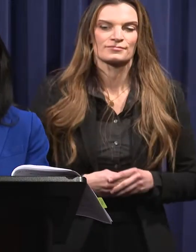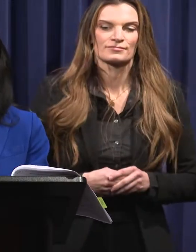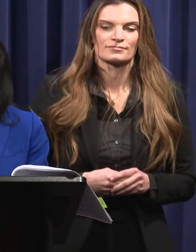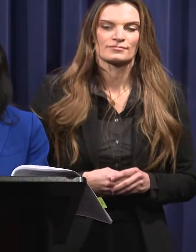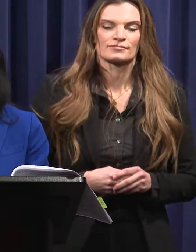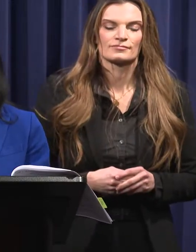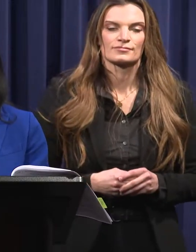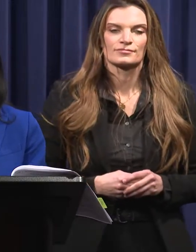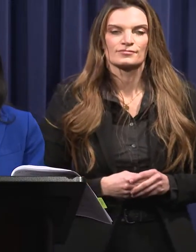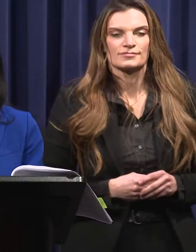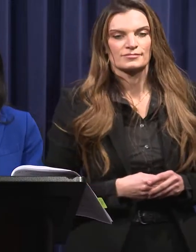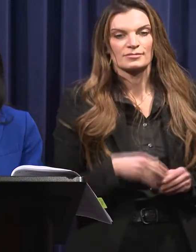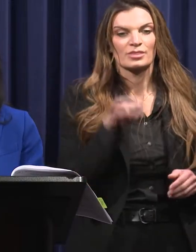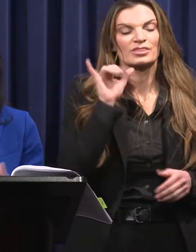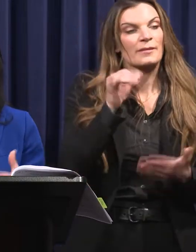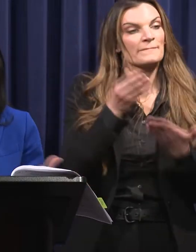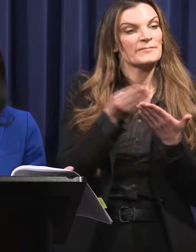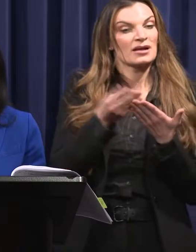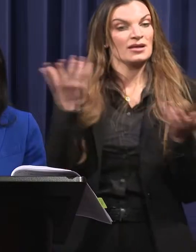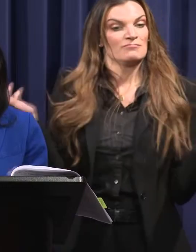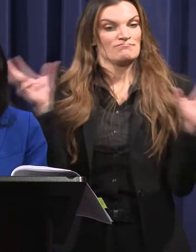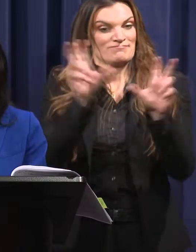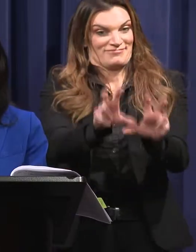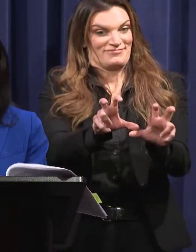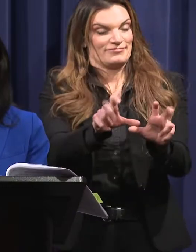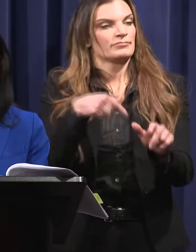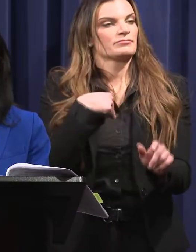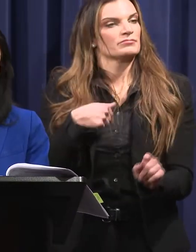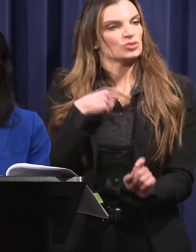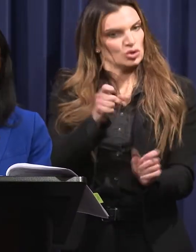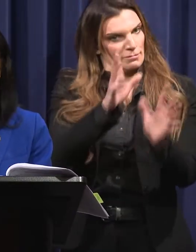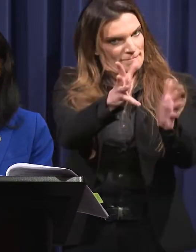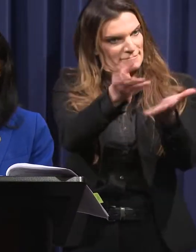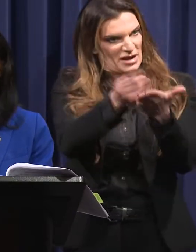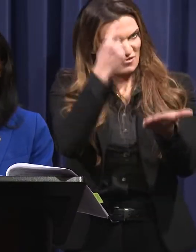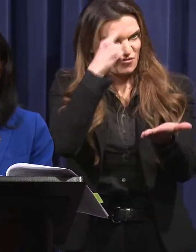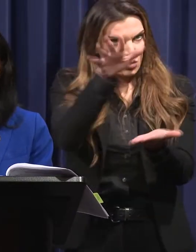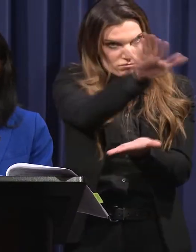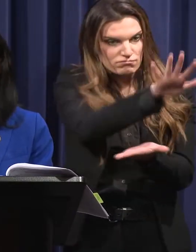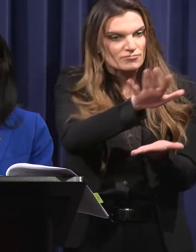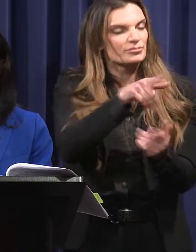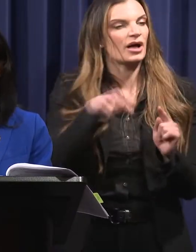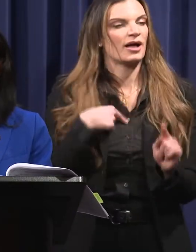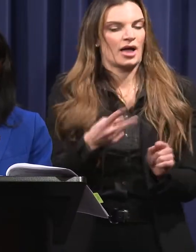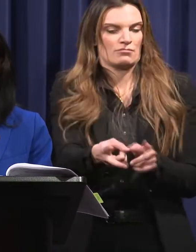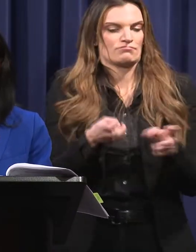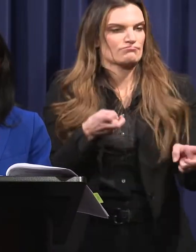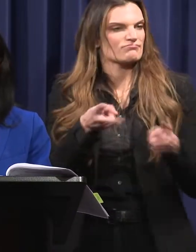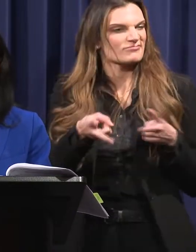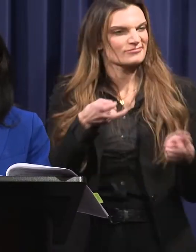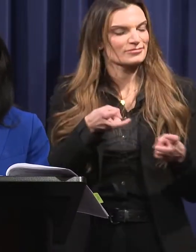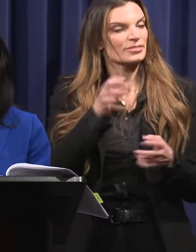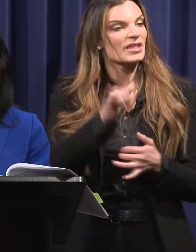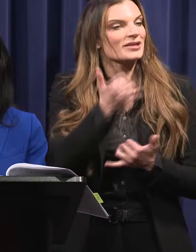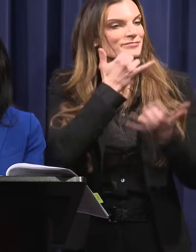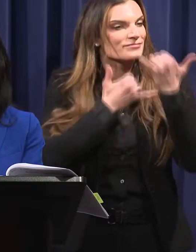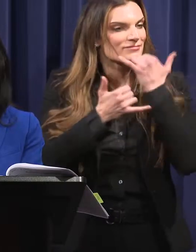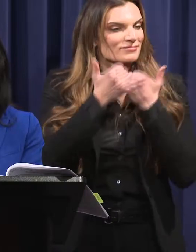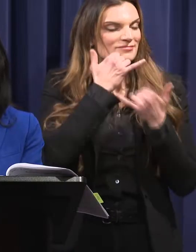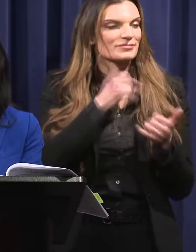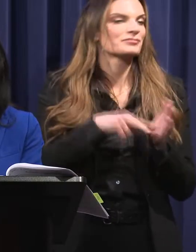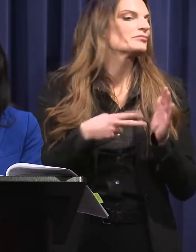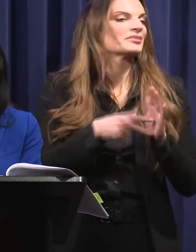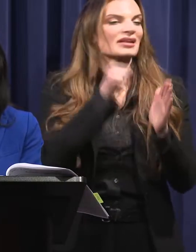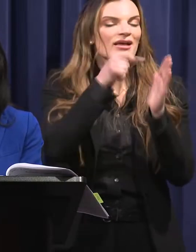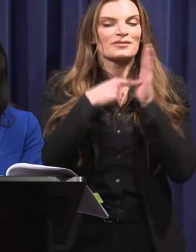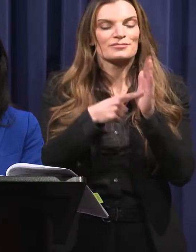The terms embezzlement and false pretenses are simple enough to understand. It's taking what is not yours and misrepresenting facts